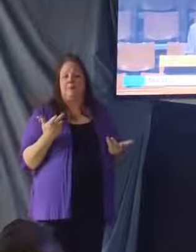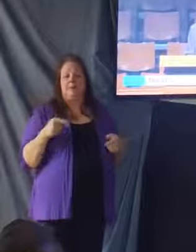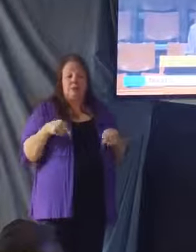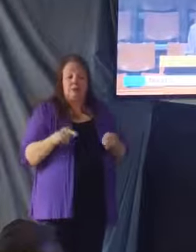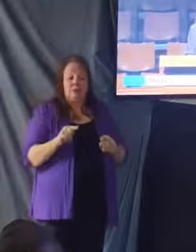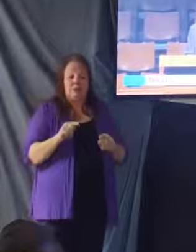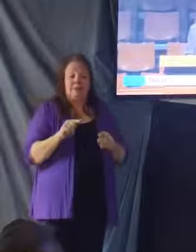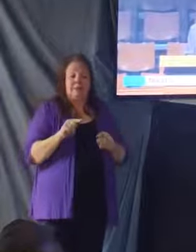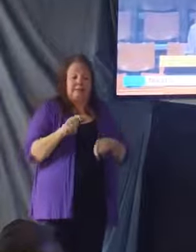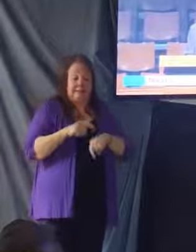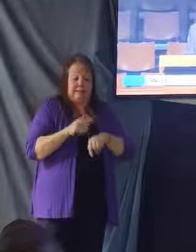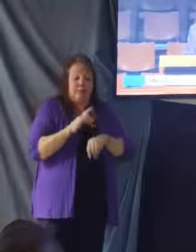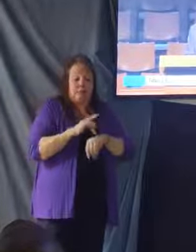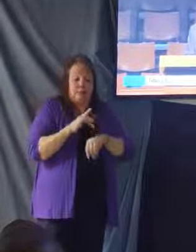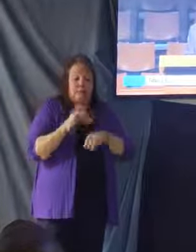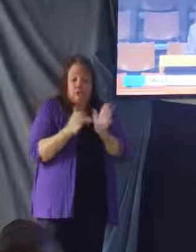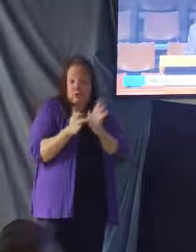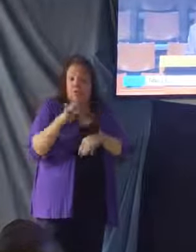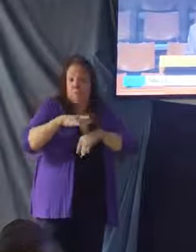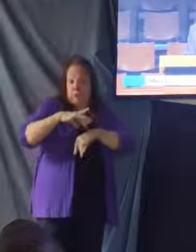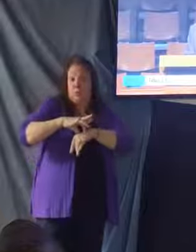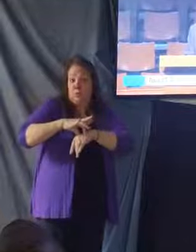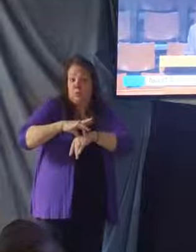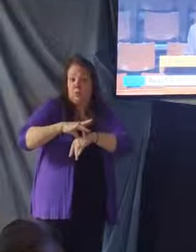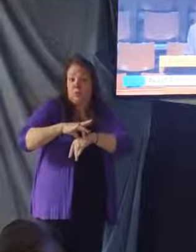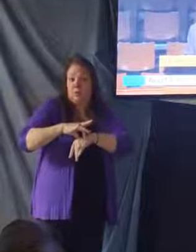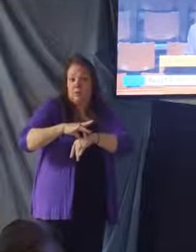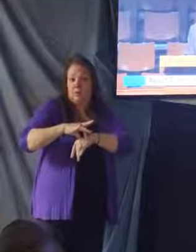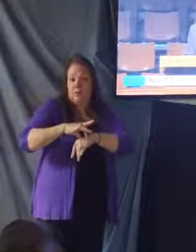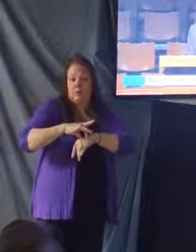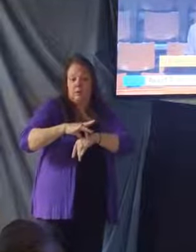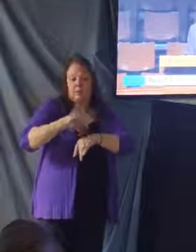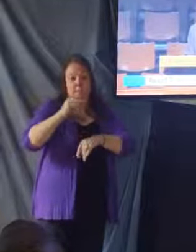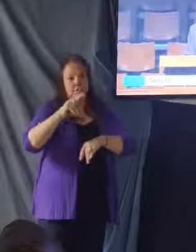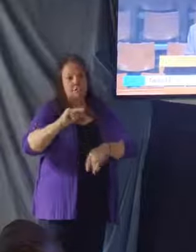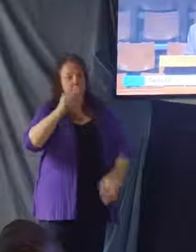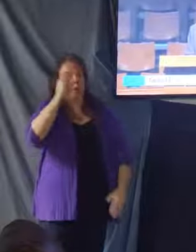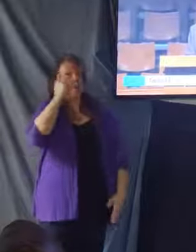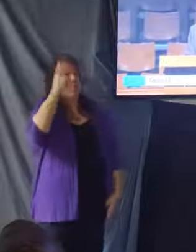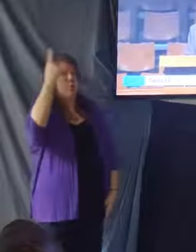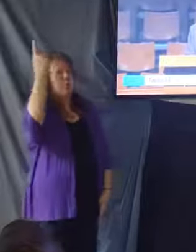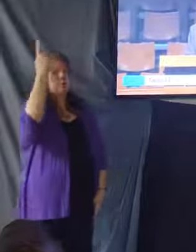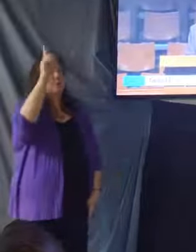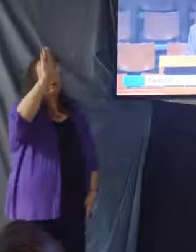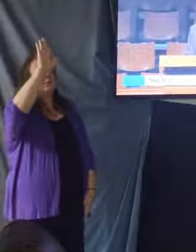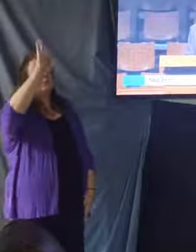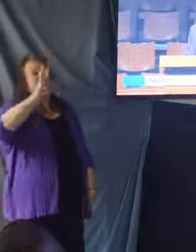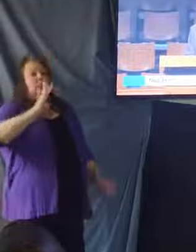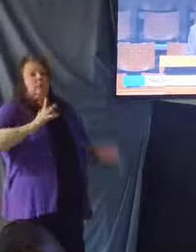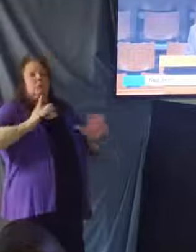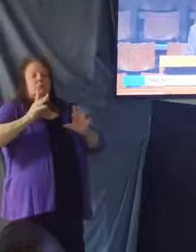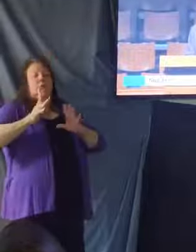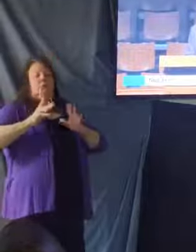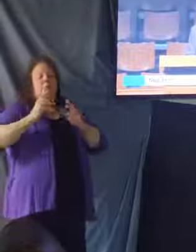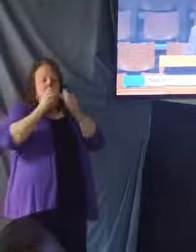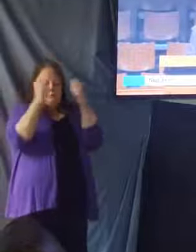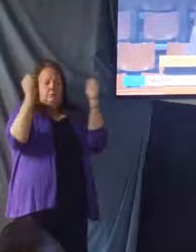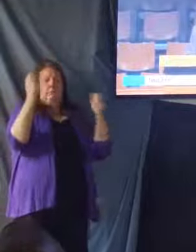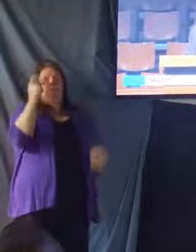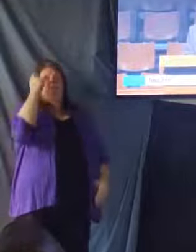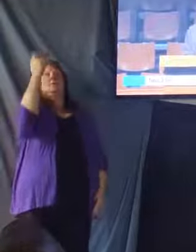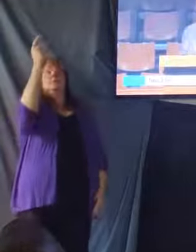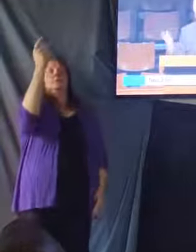during Christ's earthly ministry. But then when John saw something of the glory that was revealed to him of the